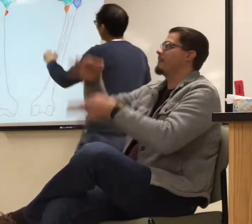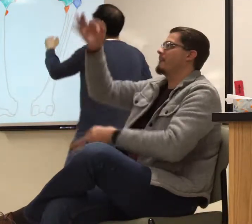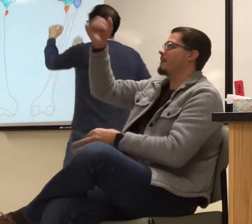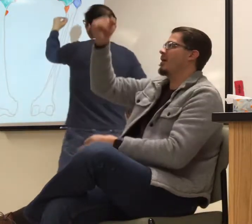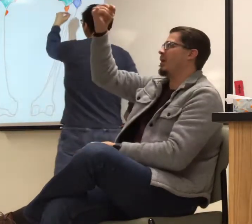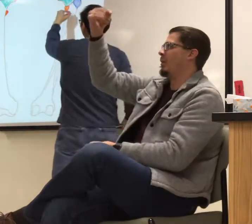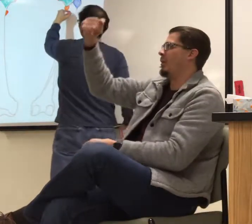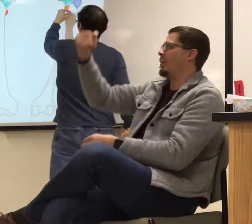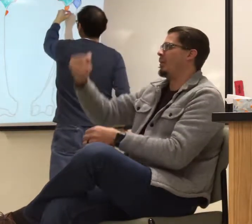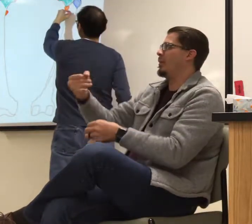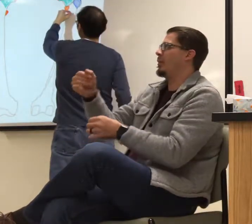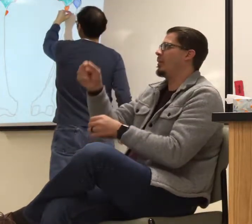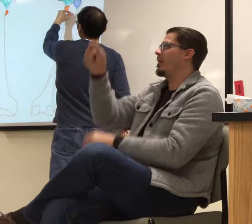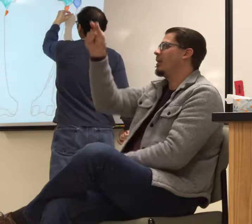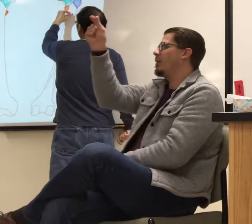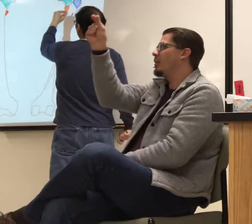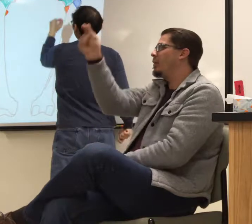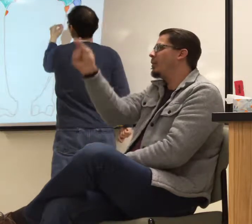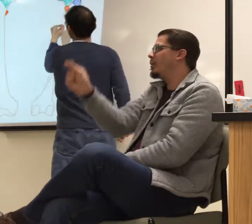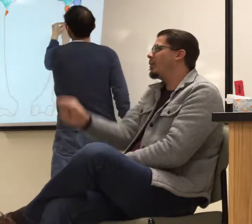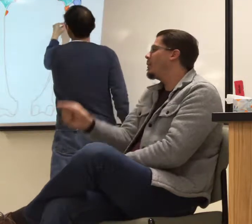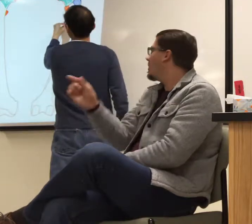right about here.